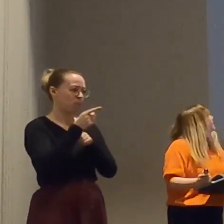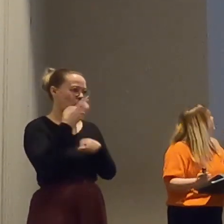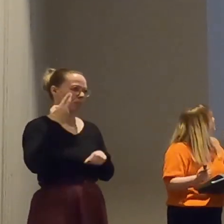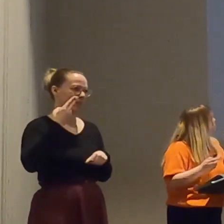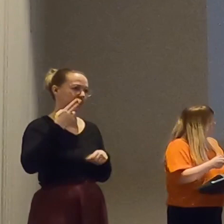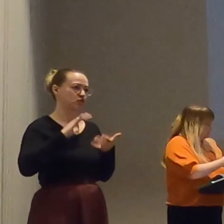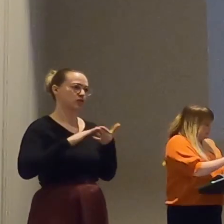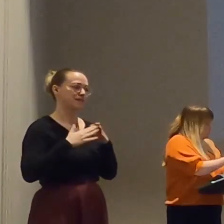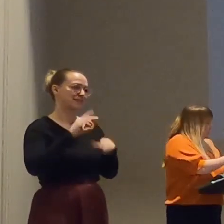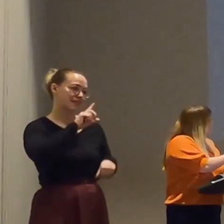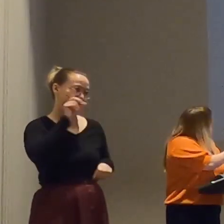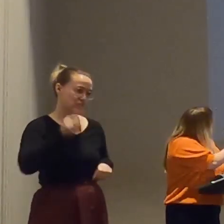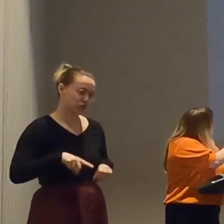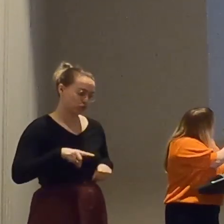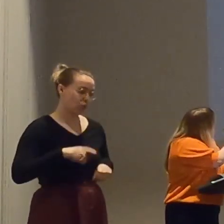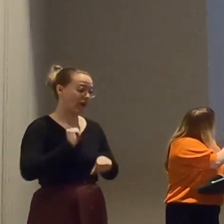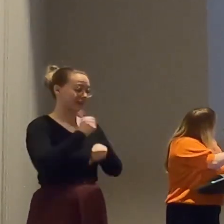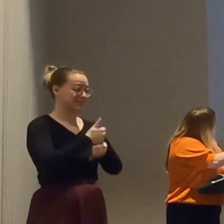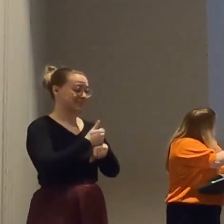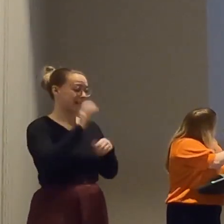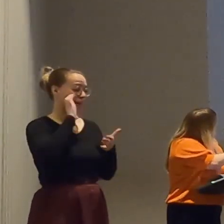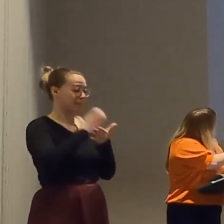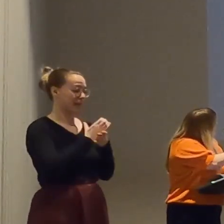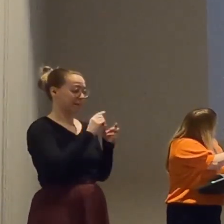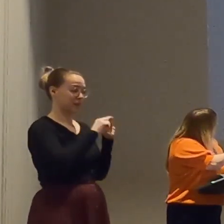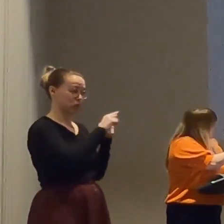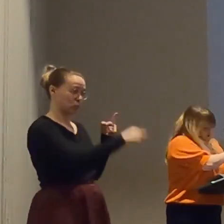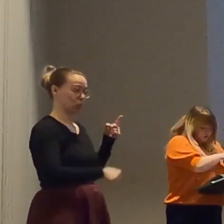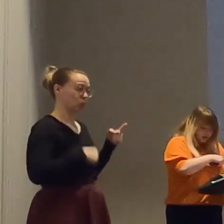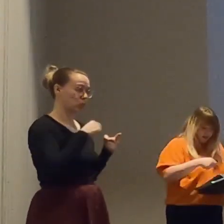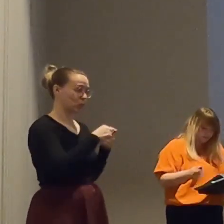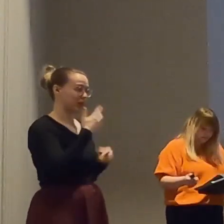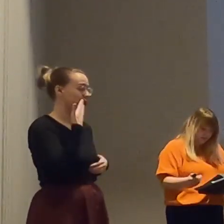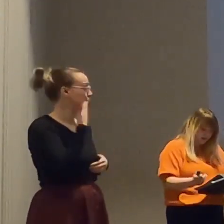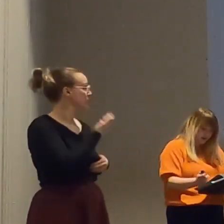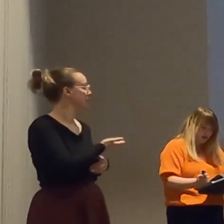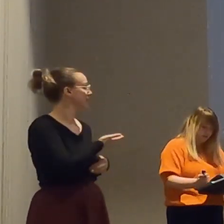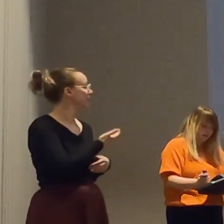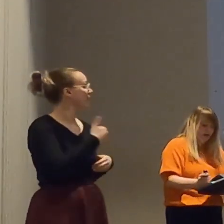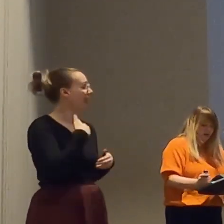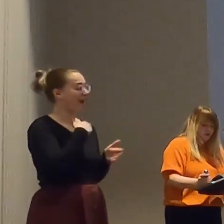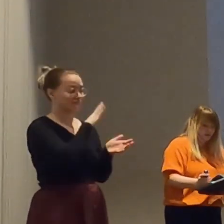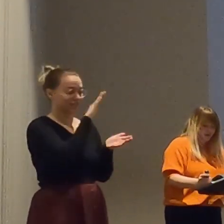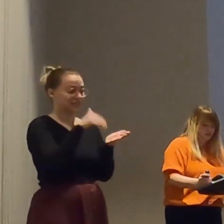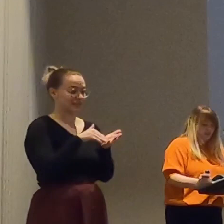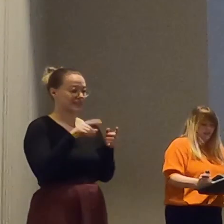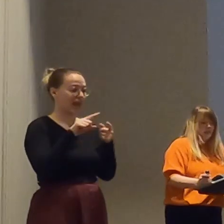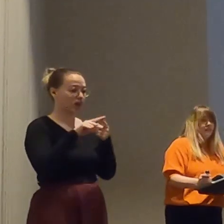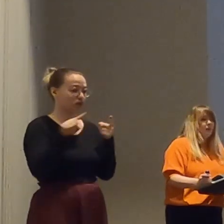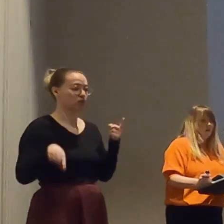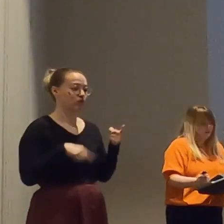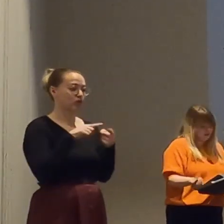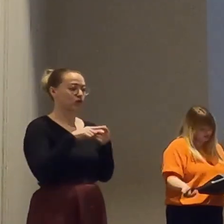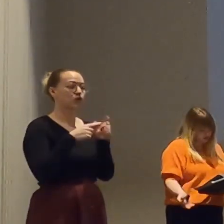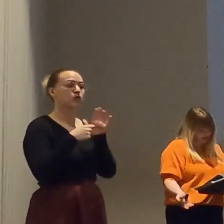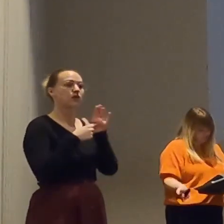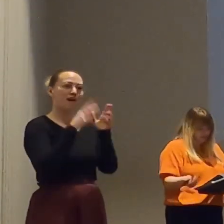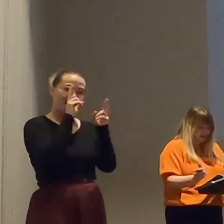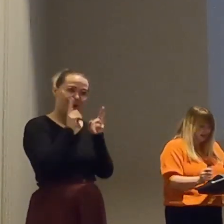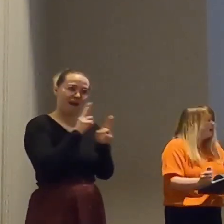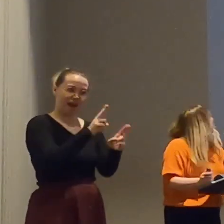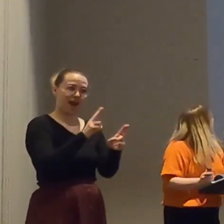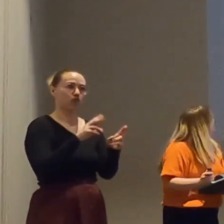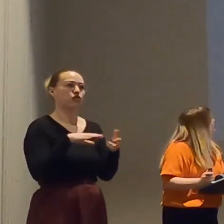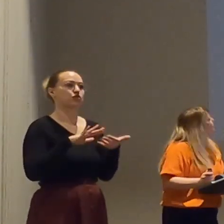He set up the image like a wheel. You can see there in the center of the wheel, to pay homage to the city's auto